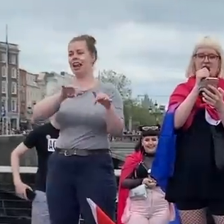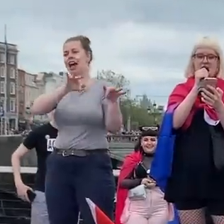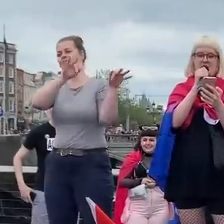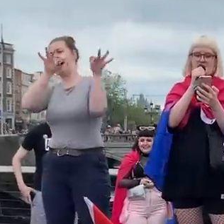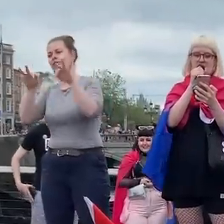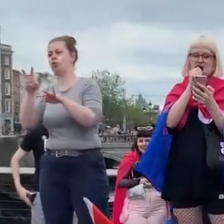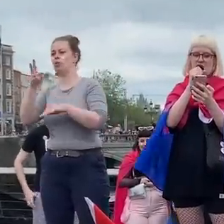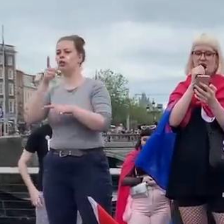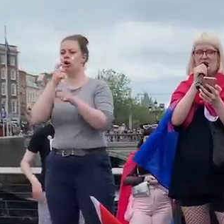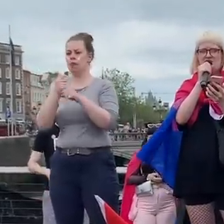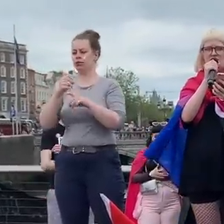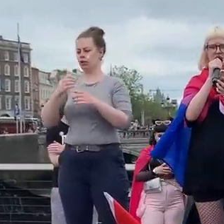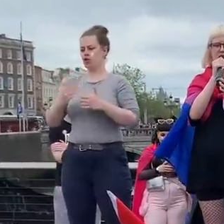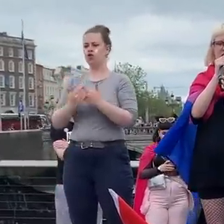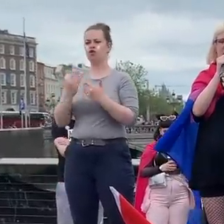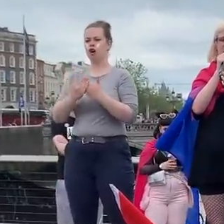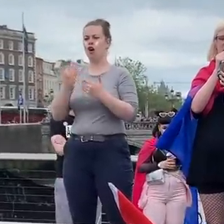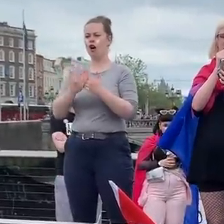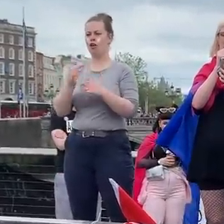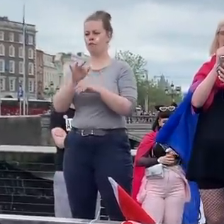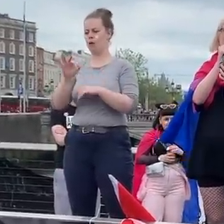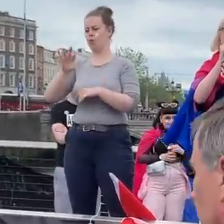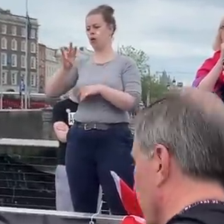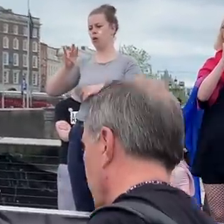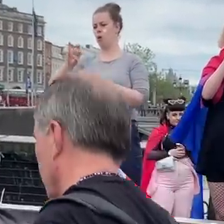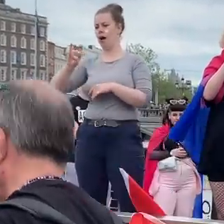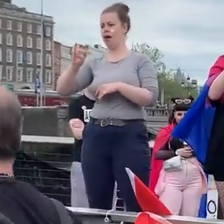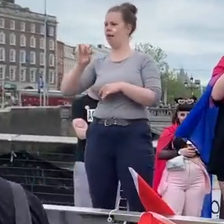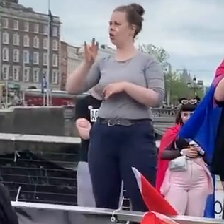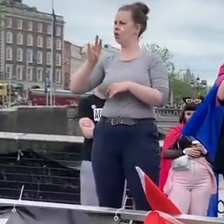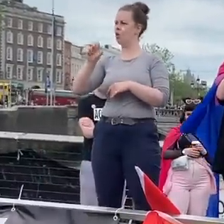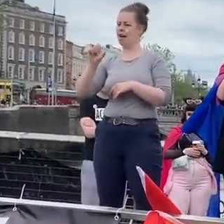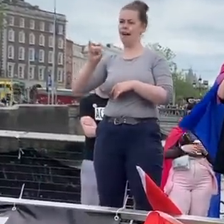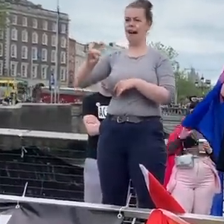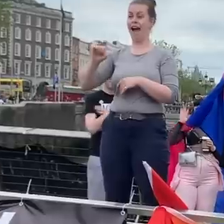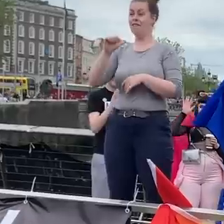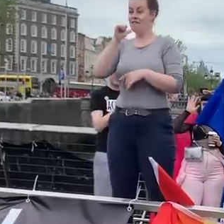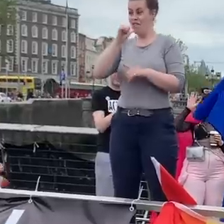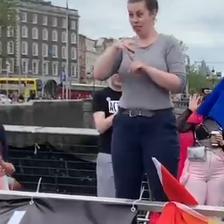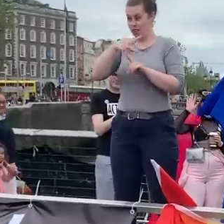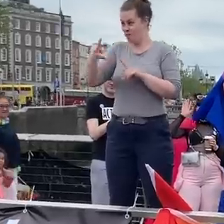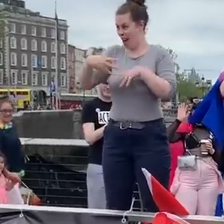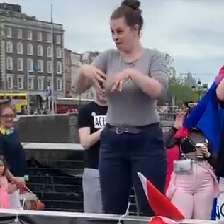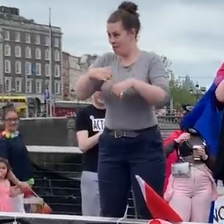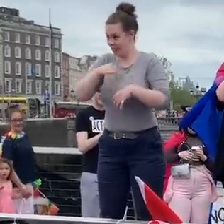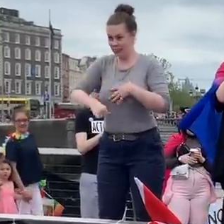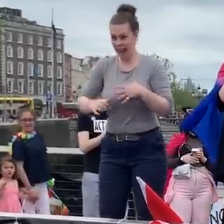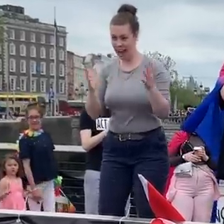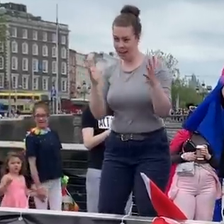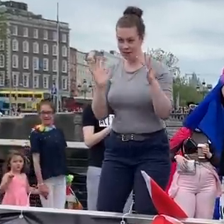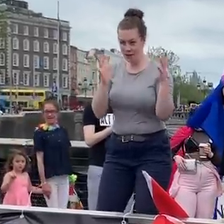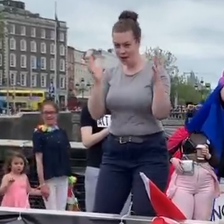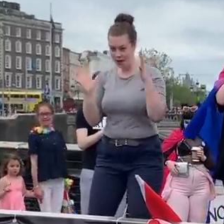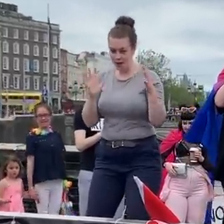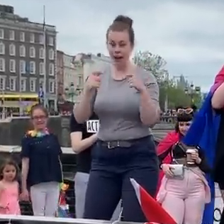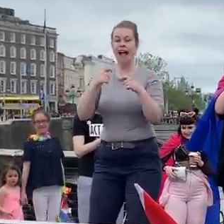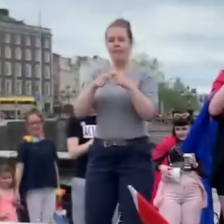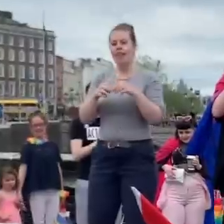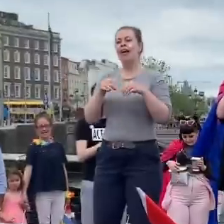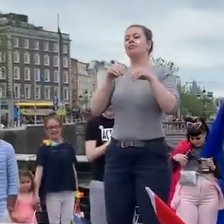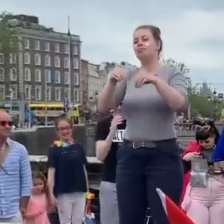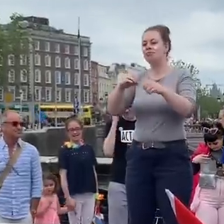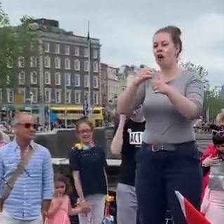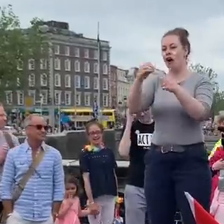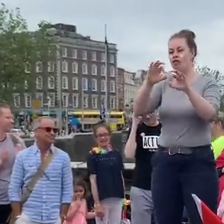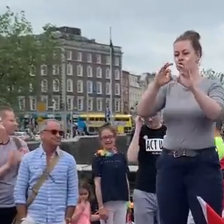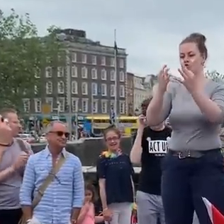Perspective of a young LGBT organiser from QAI whose first Pride is today. And then we're going to move on to the various